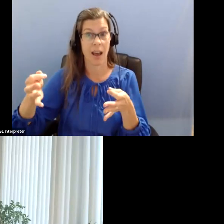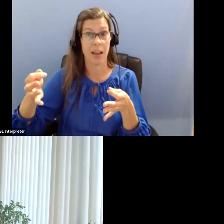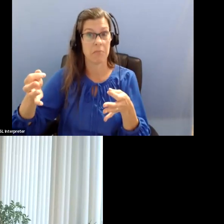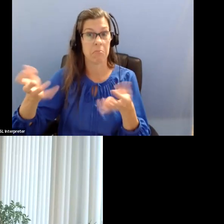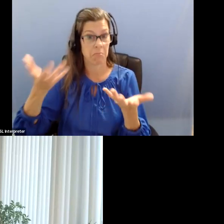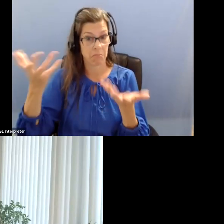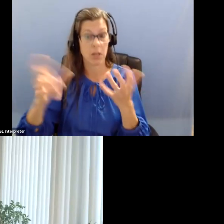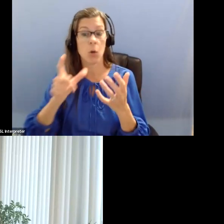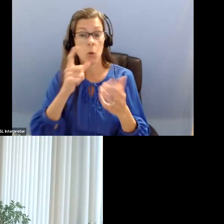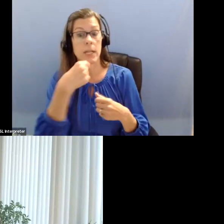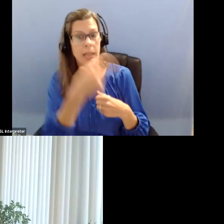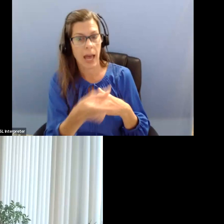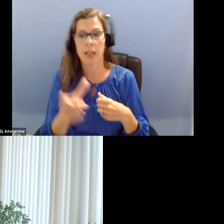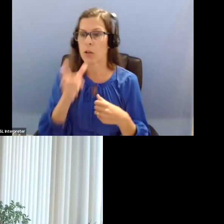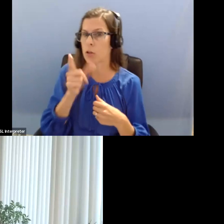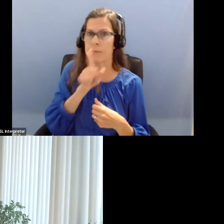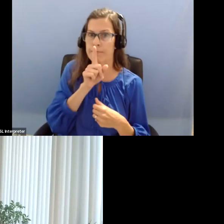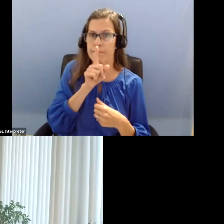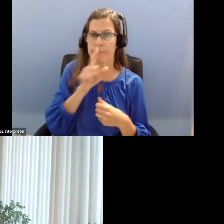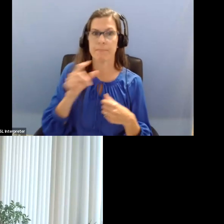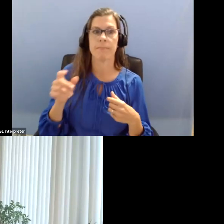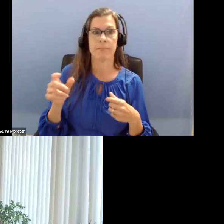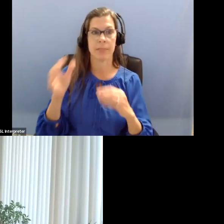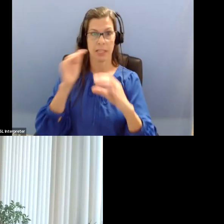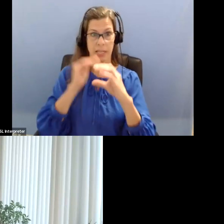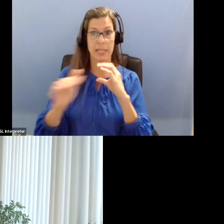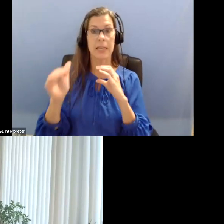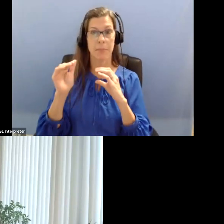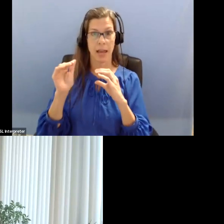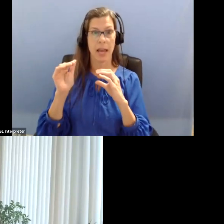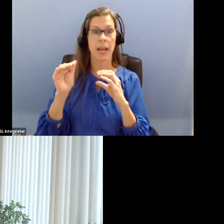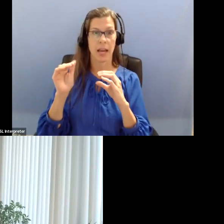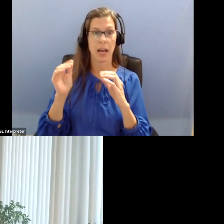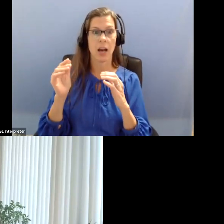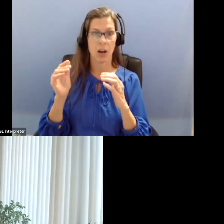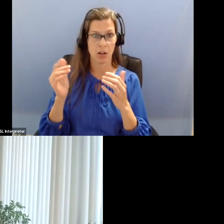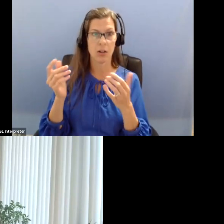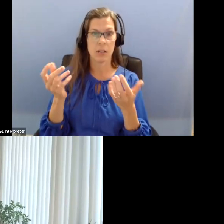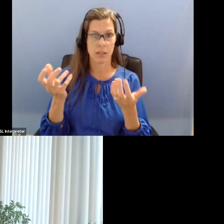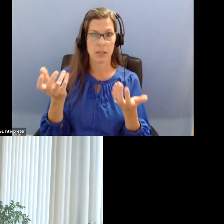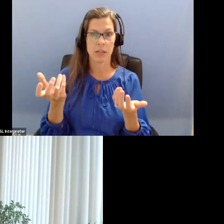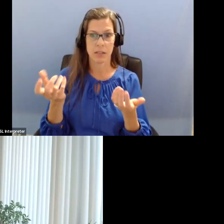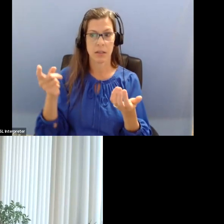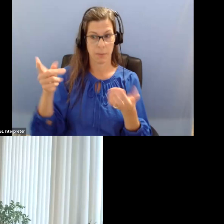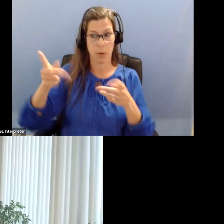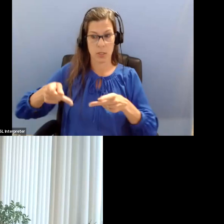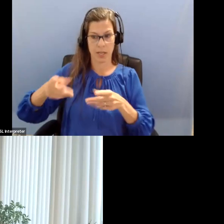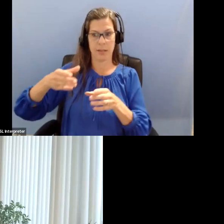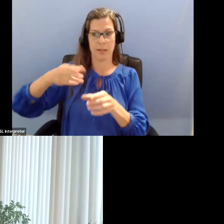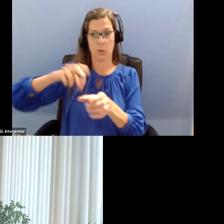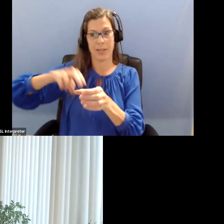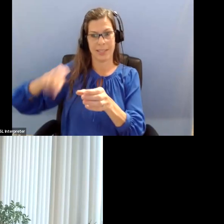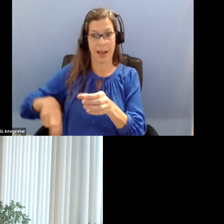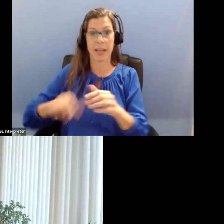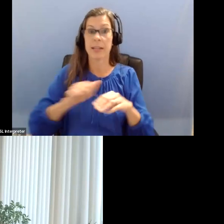that the emails, these specific resignation emails, some of them were sent to very specific people. And so